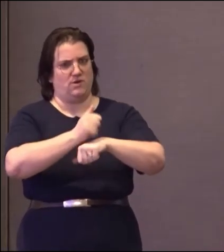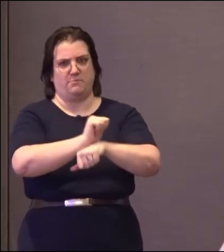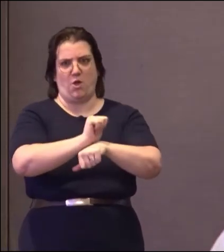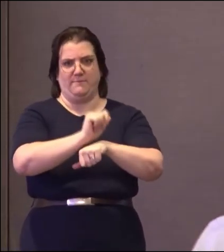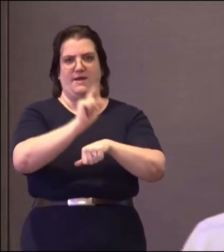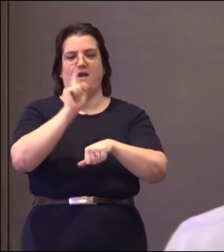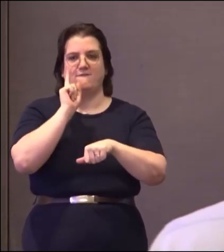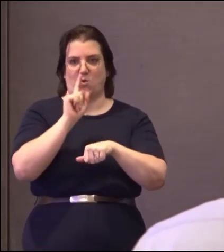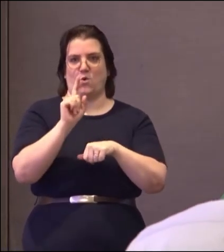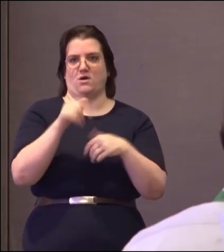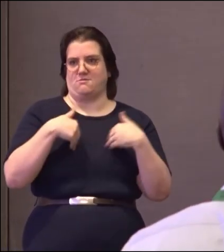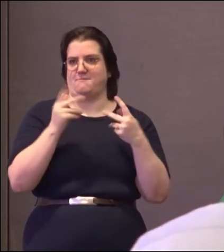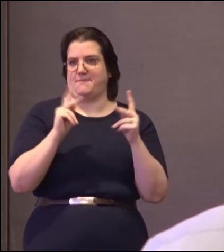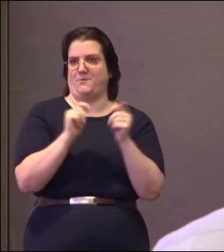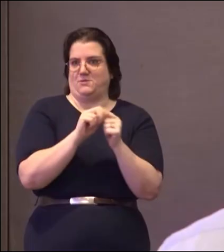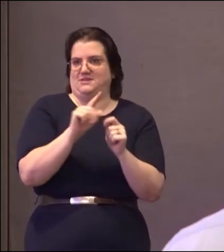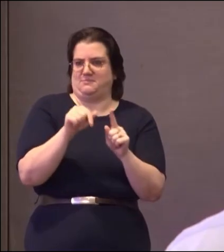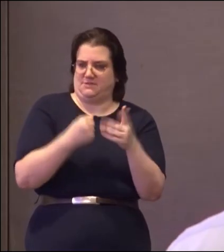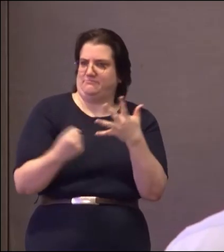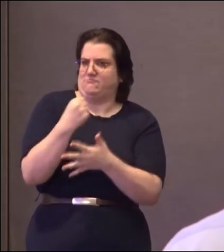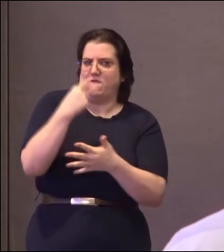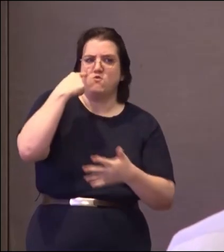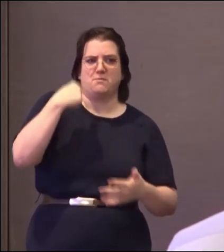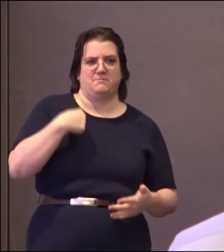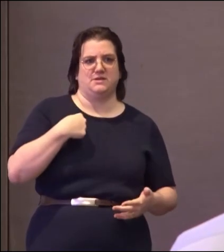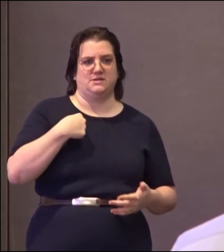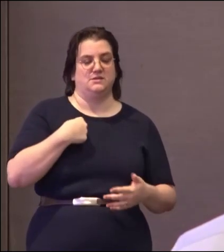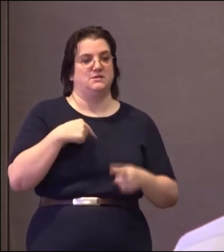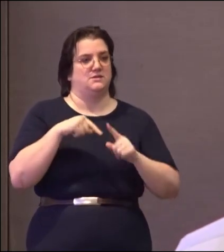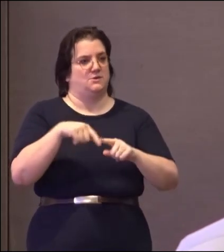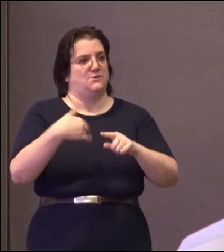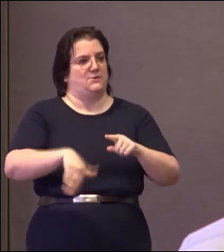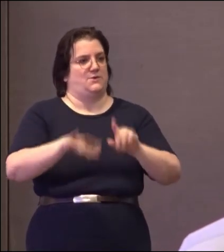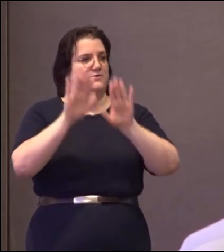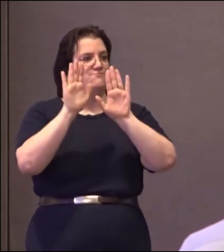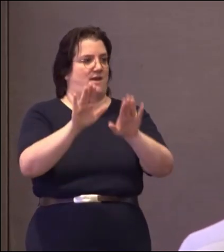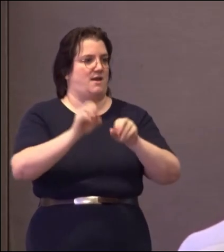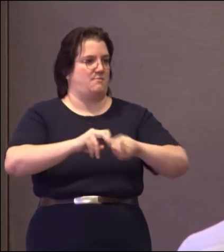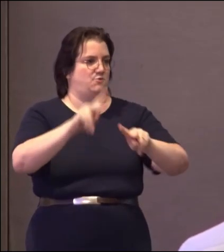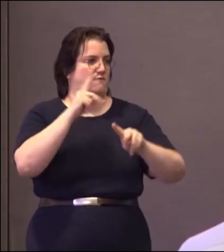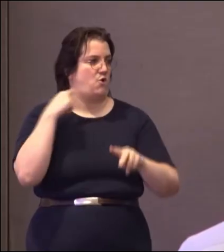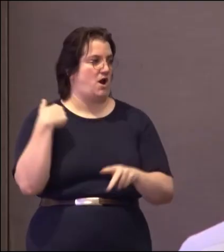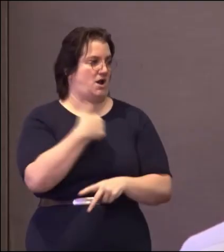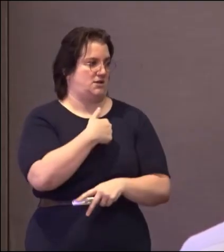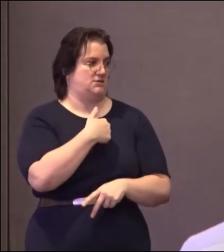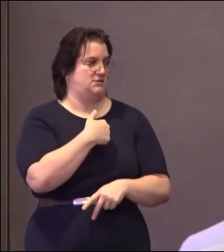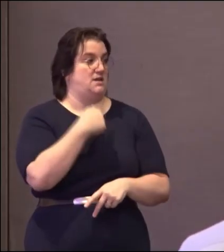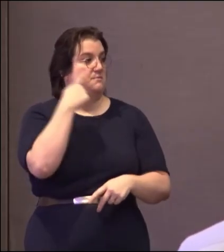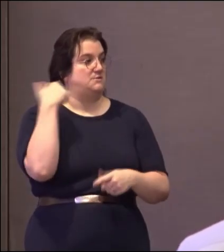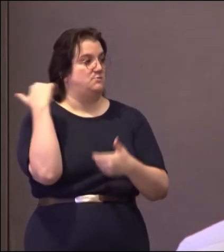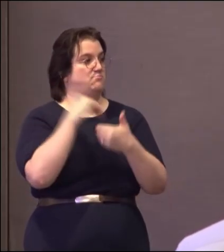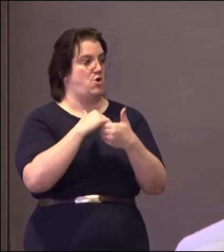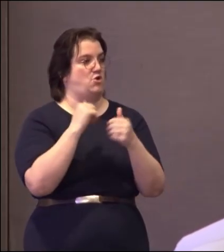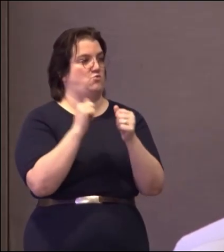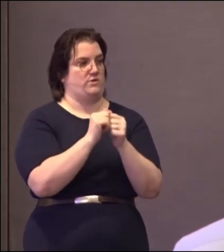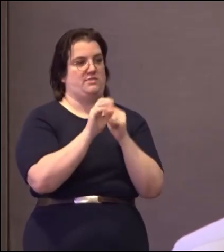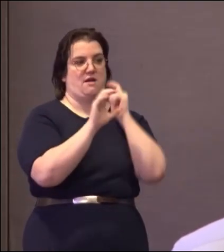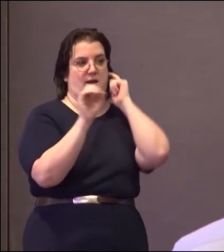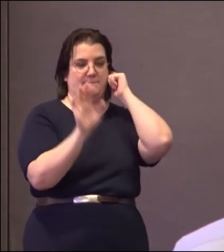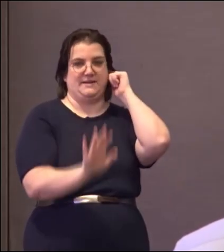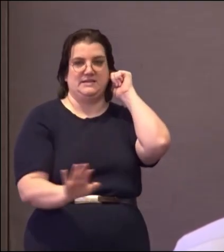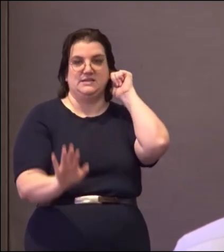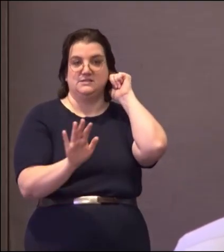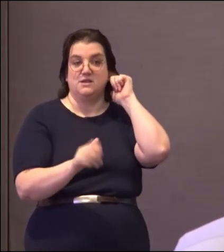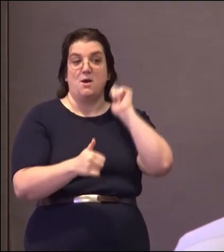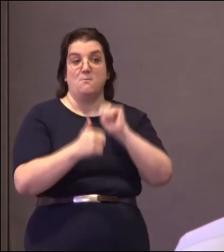disabilities. And this has been a great opportunity for us because we partner with companies. Most of